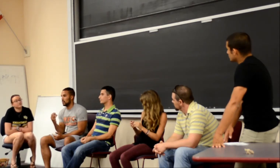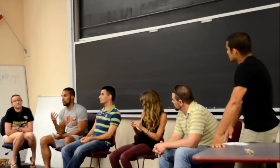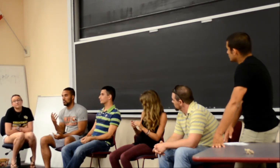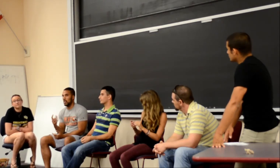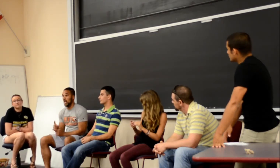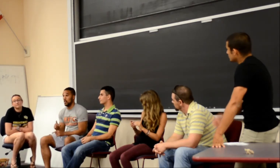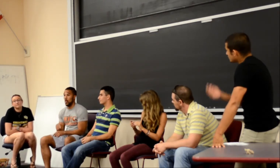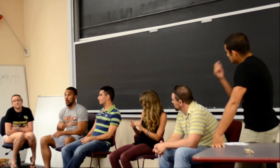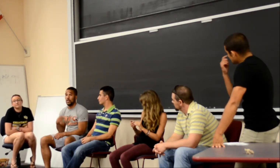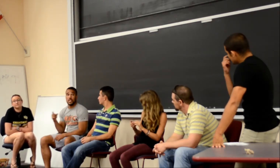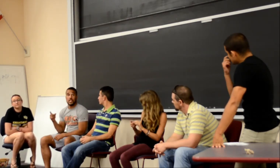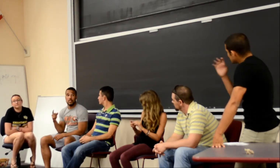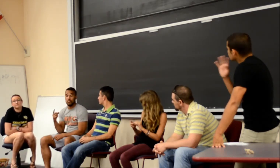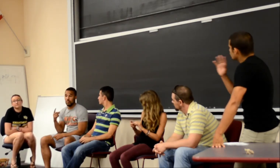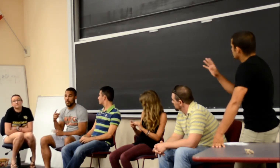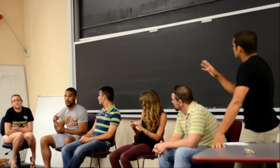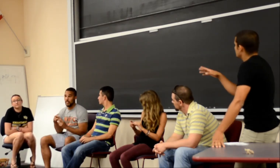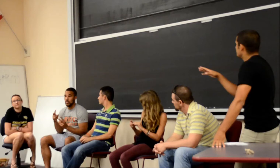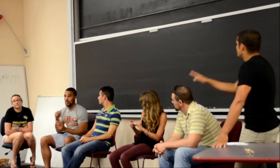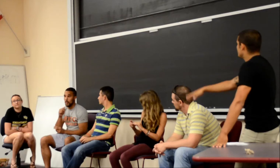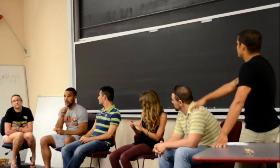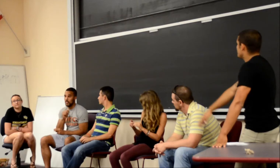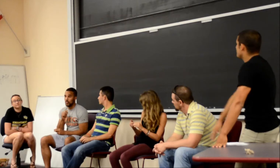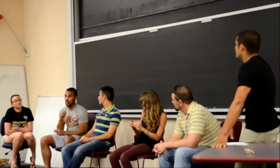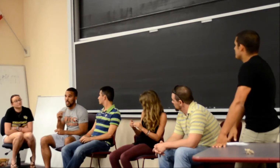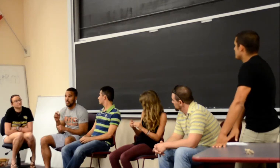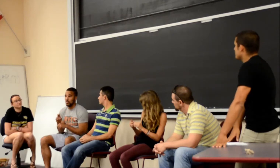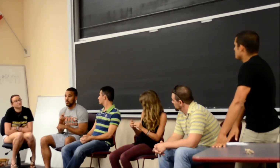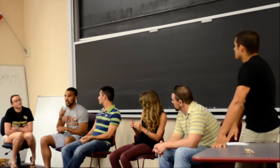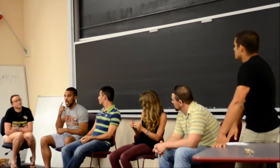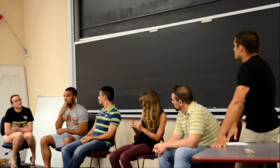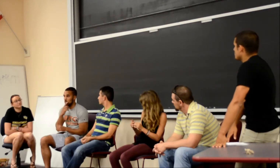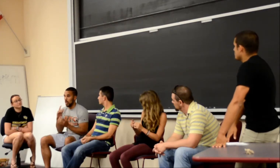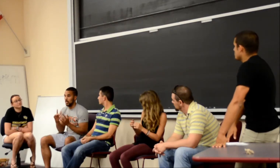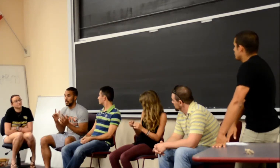With my friends that are hearing, I read lips.